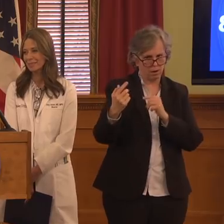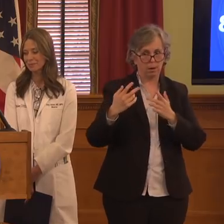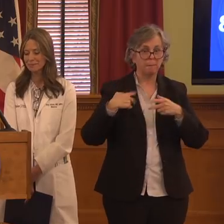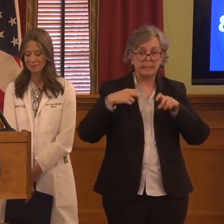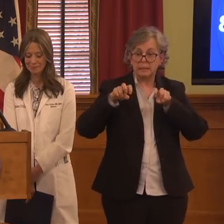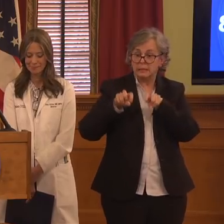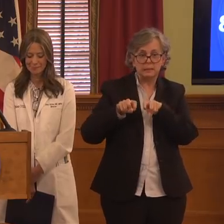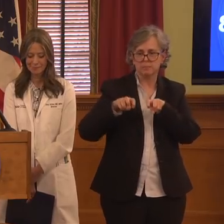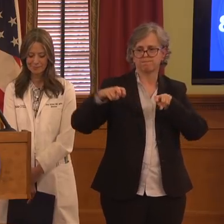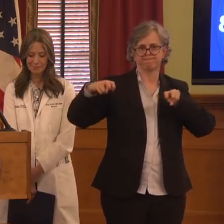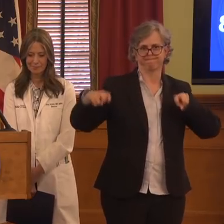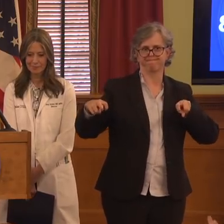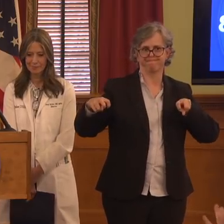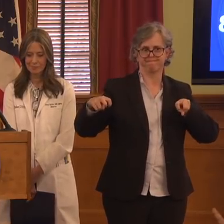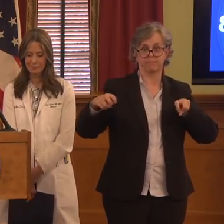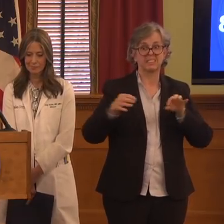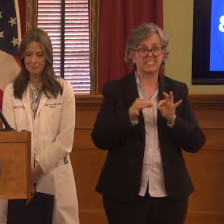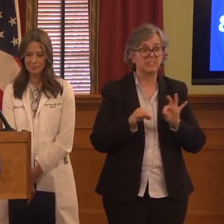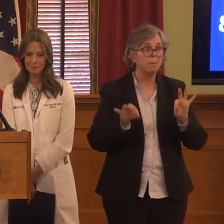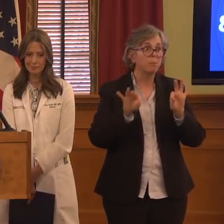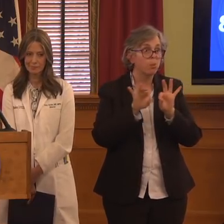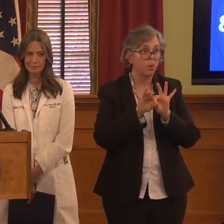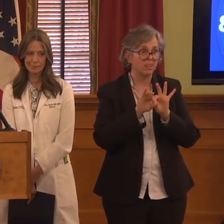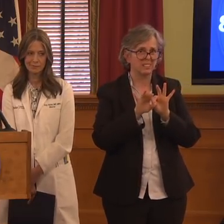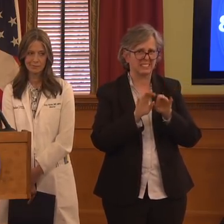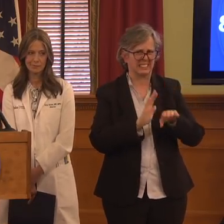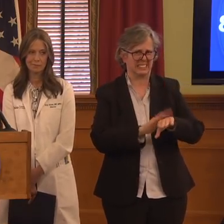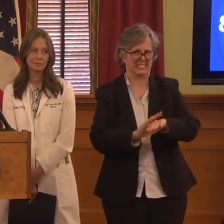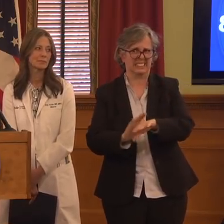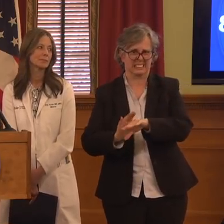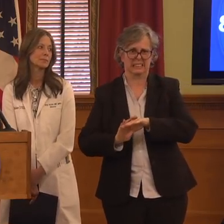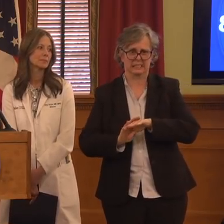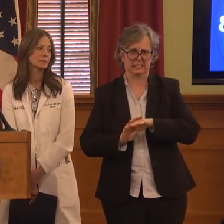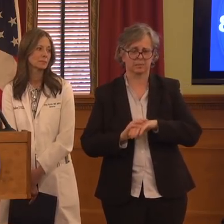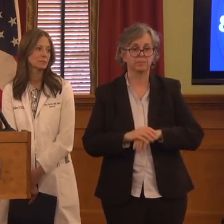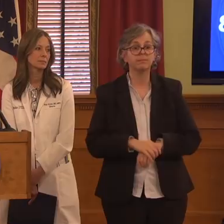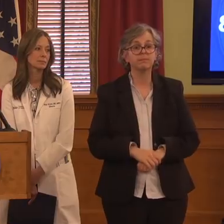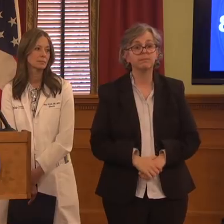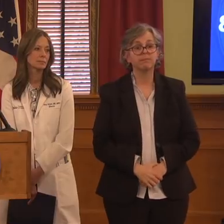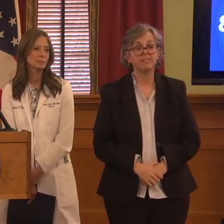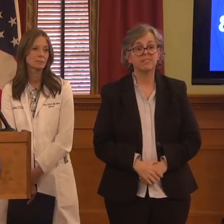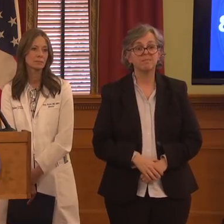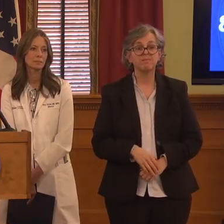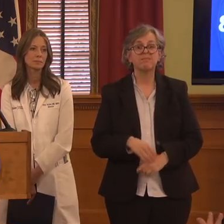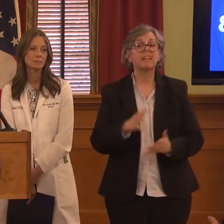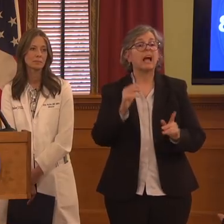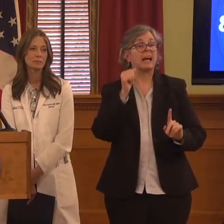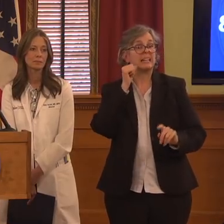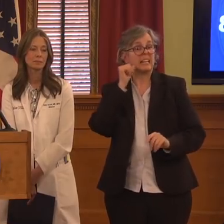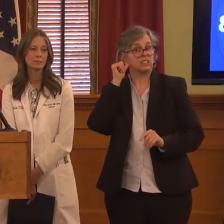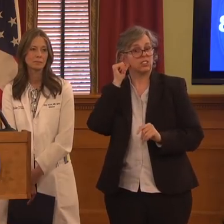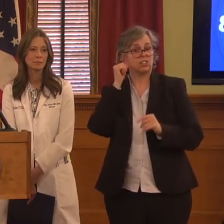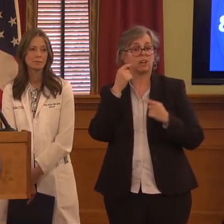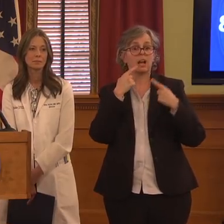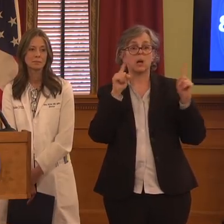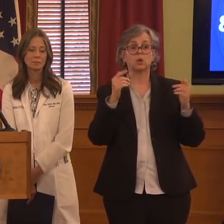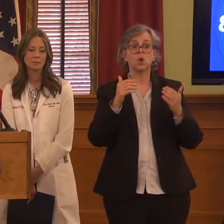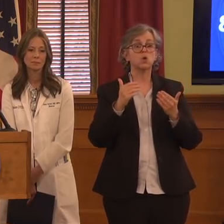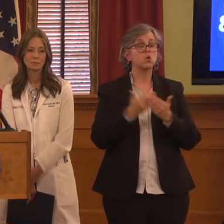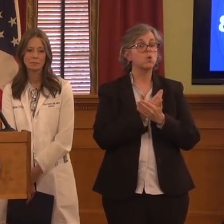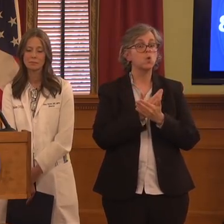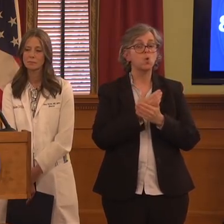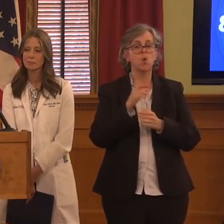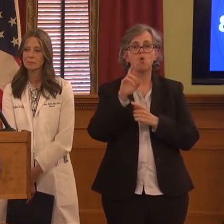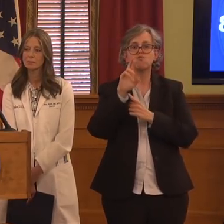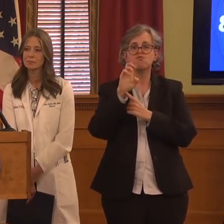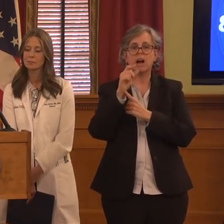So it's important we do that. We announced yesterday some new regulations, new orders in